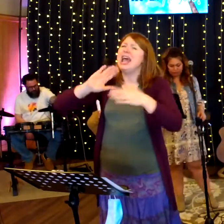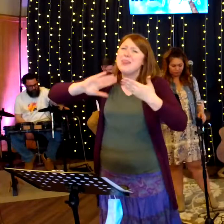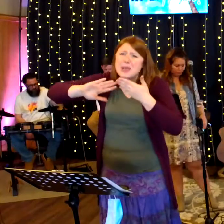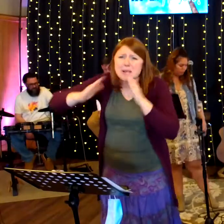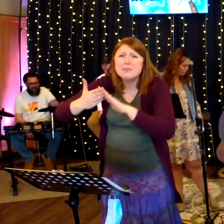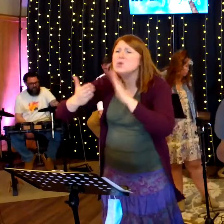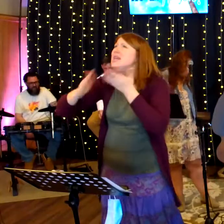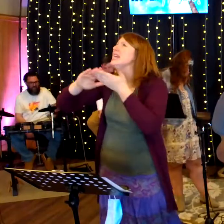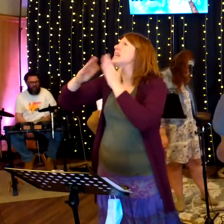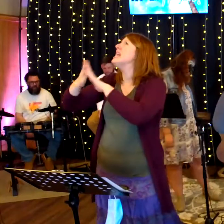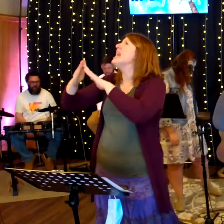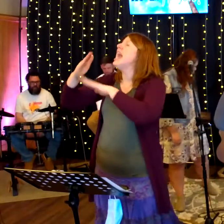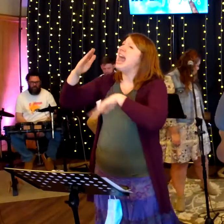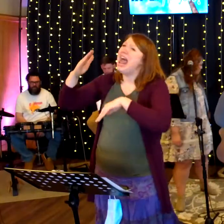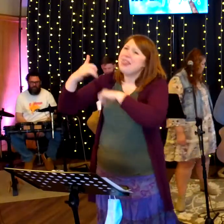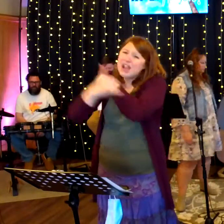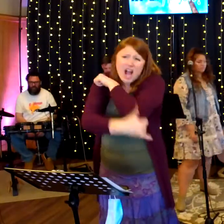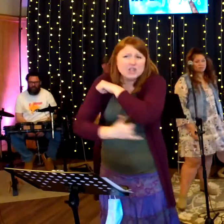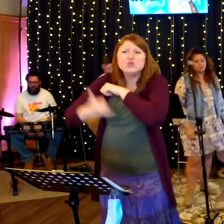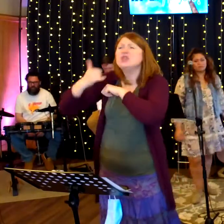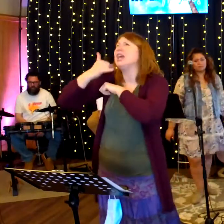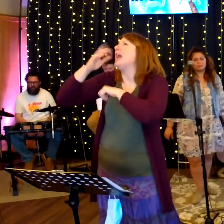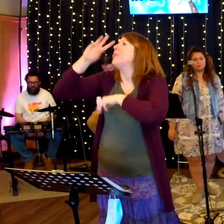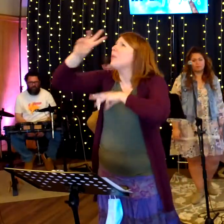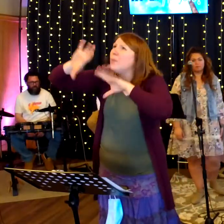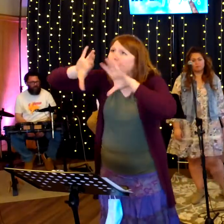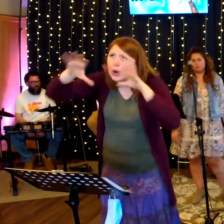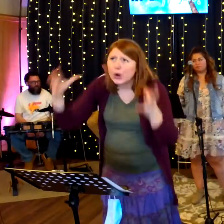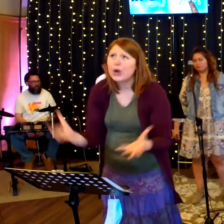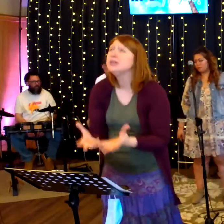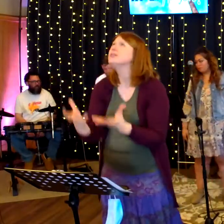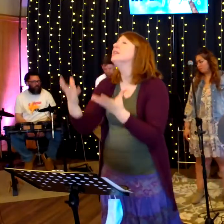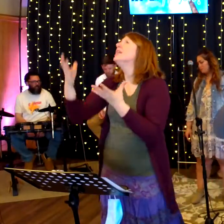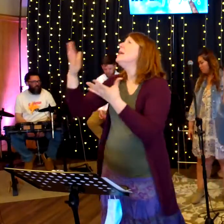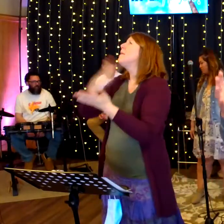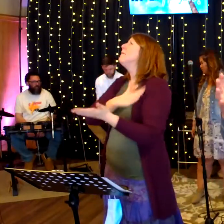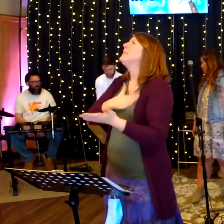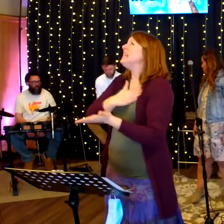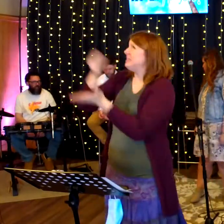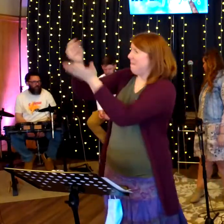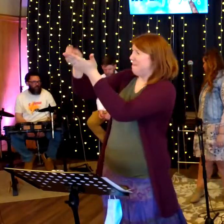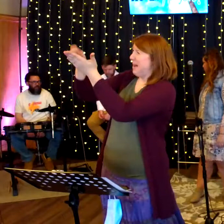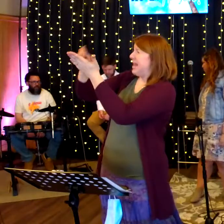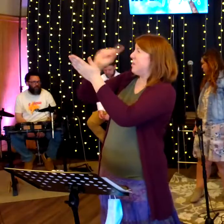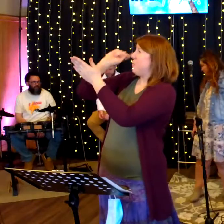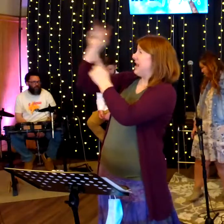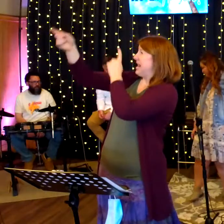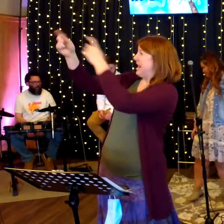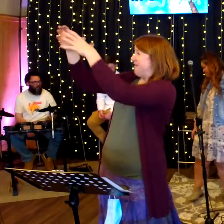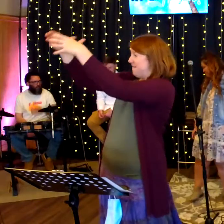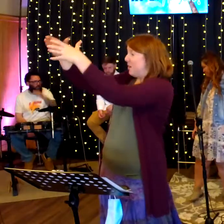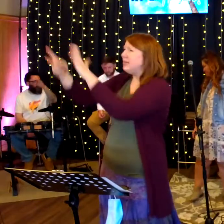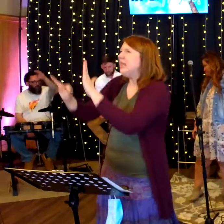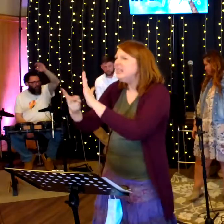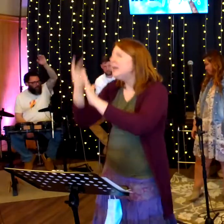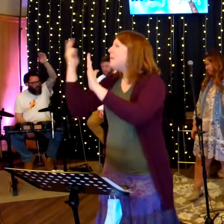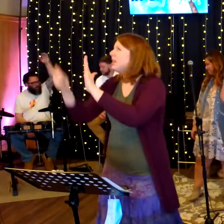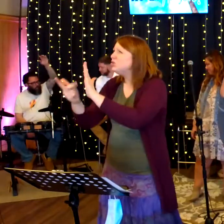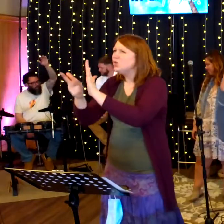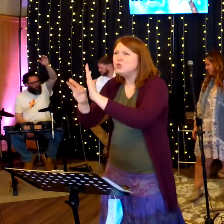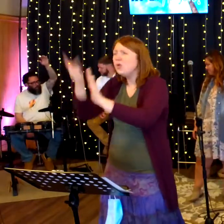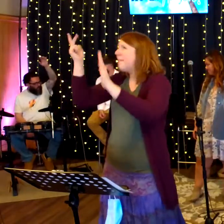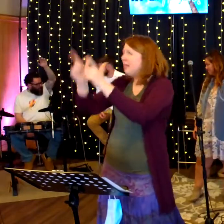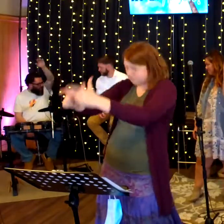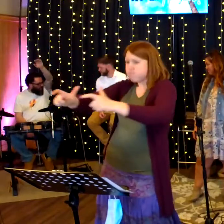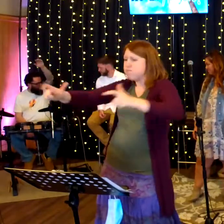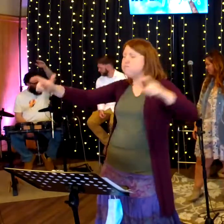this world. Lord, multiply these offerings today that we might have an abundance for every good work that you call us to. God, we